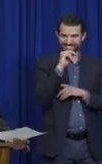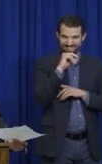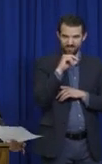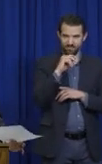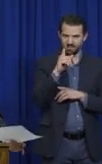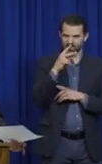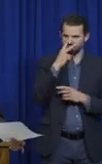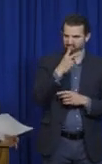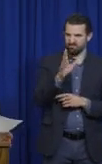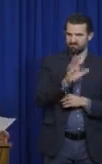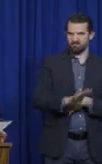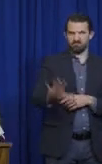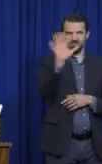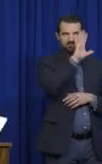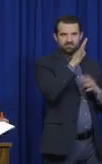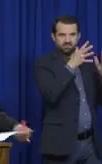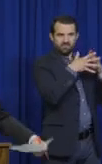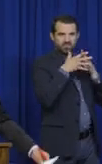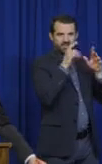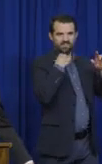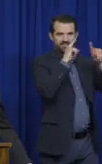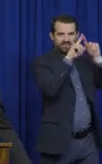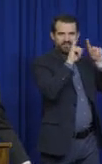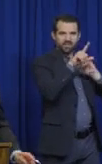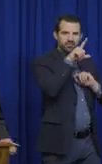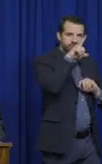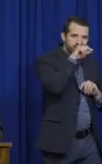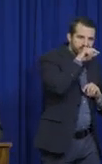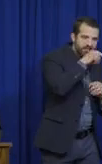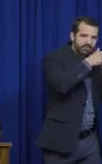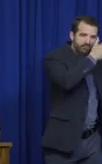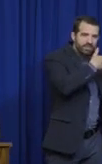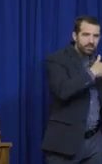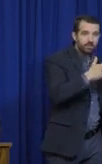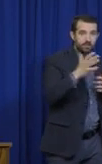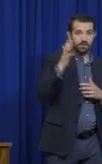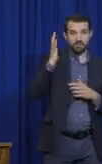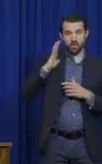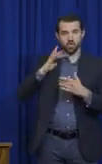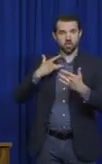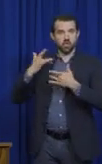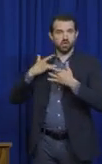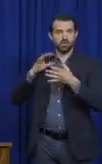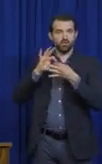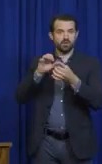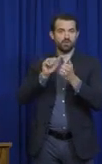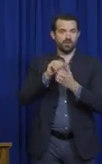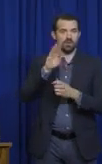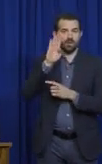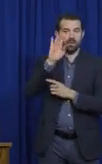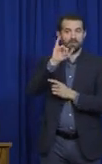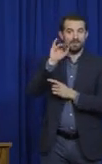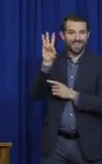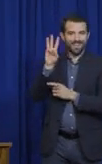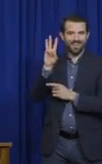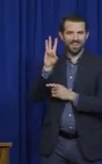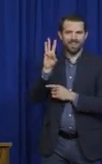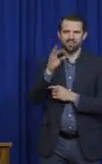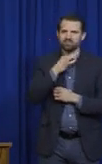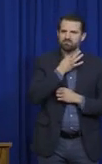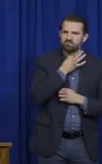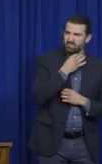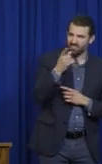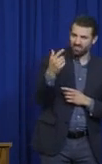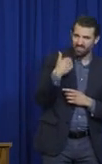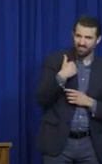and concerns earlier about Bath Iron Works, wondering if there's any whistleblower hotline that employees can